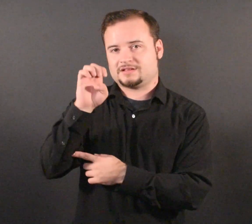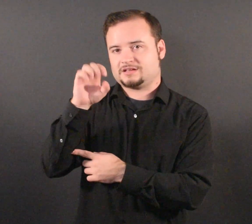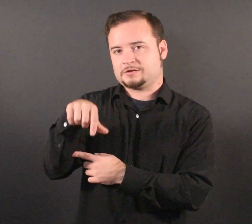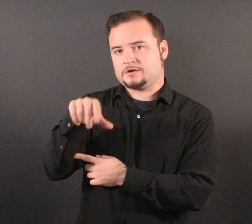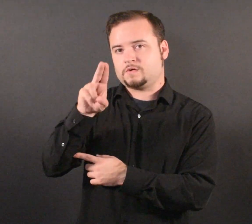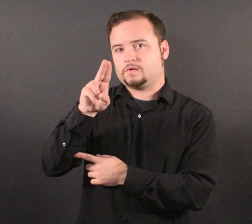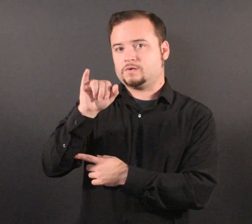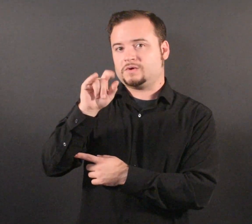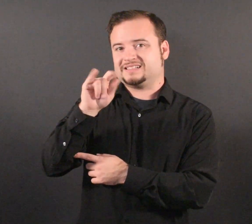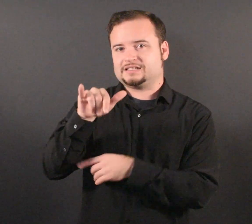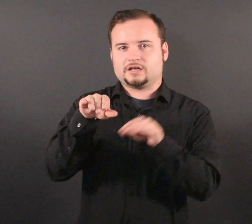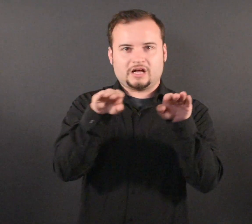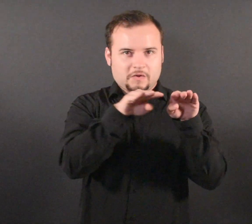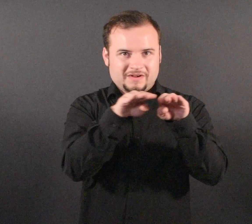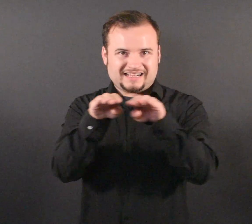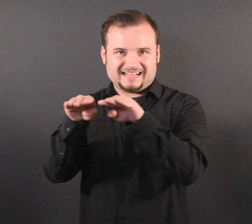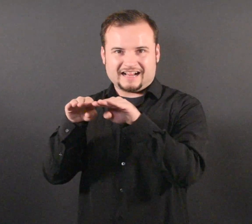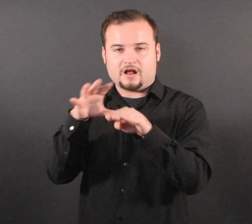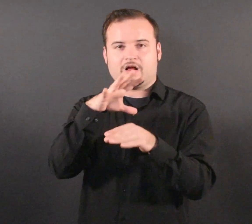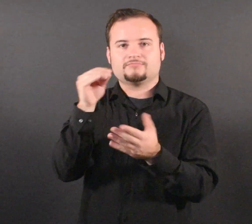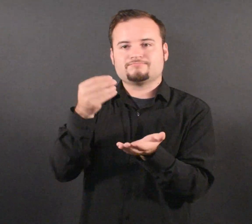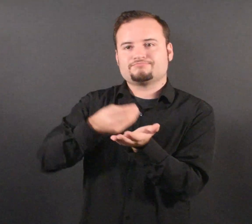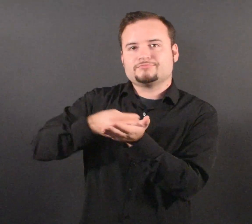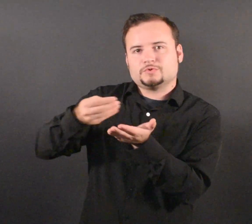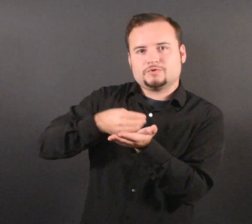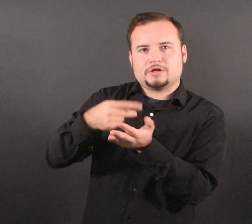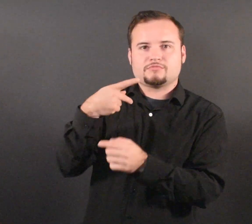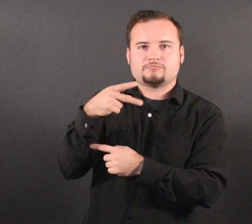Equity and Procurement event in Minneapolis.